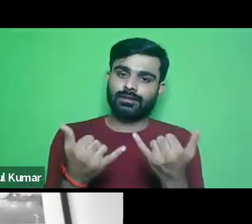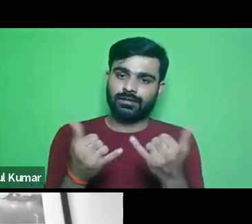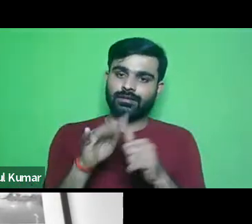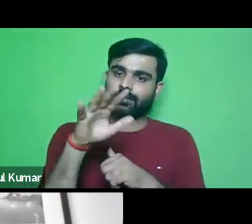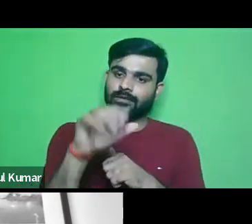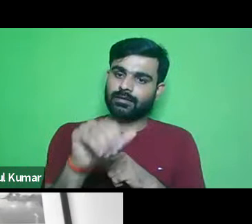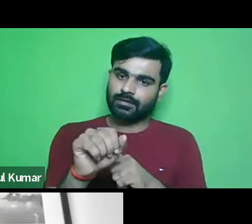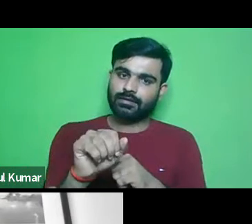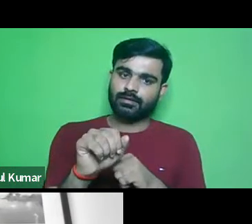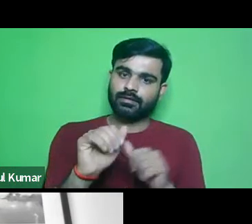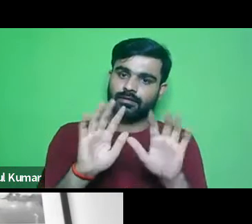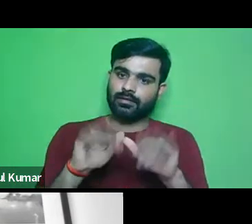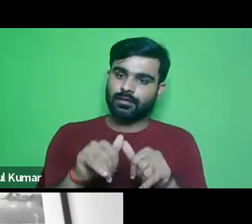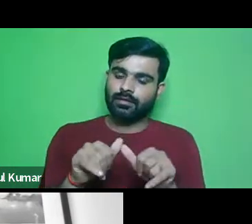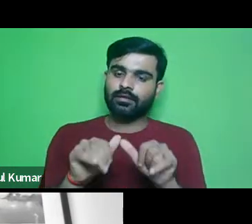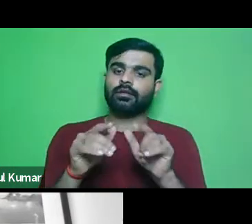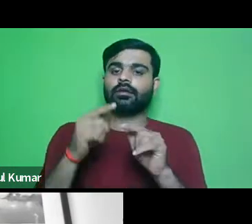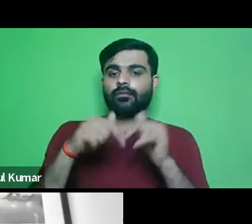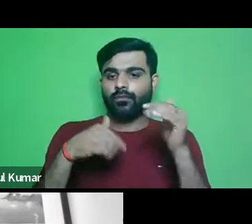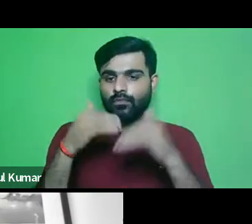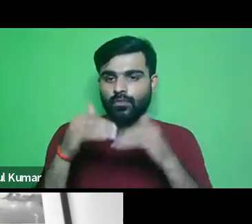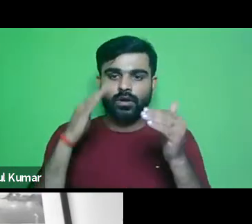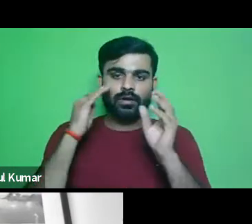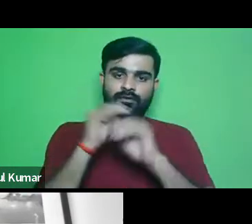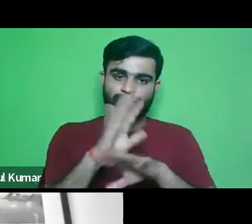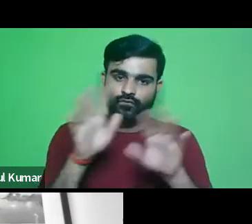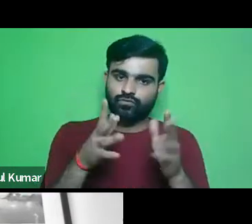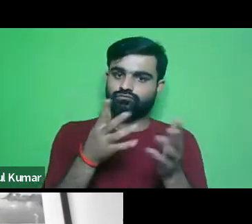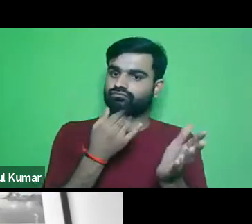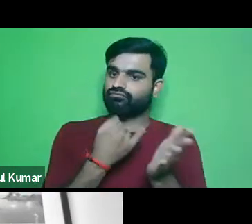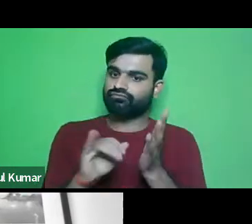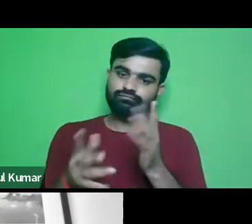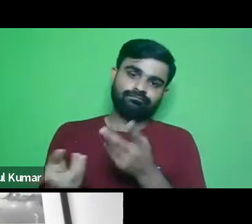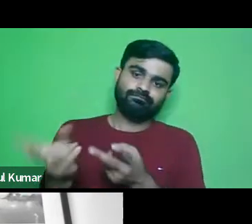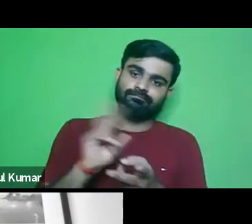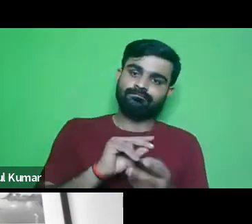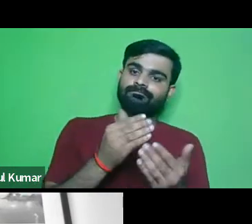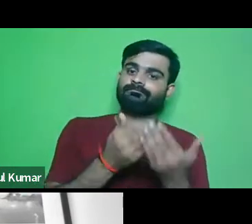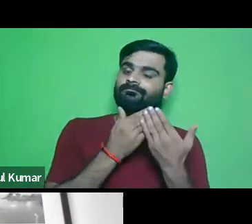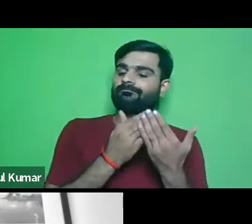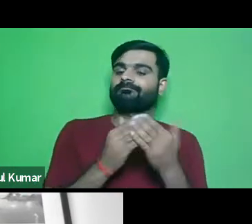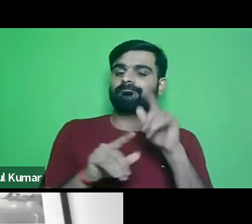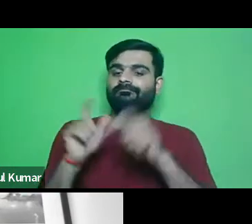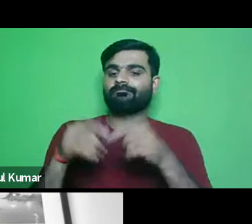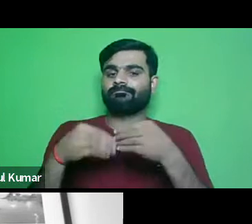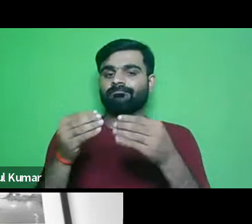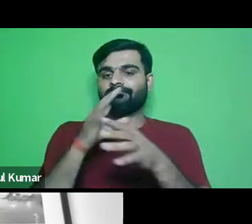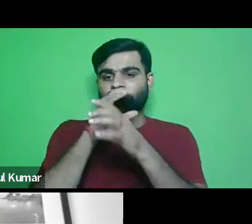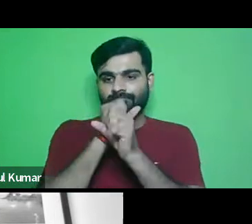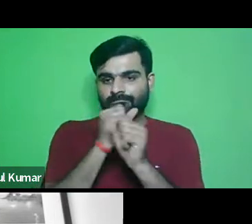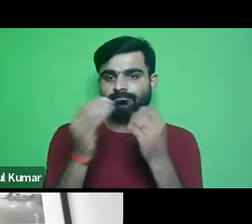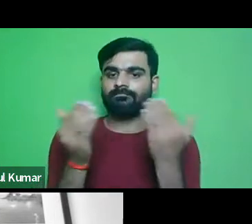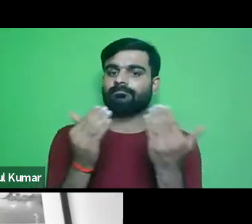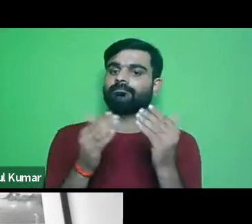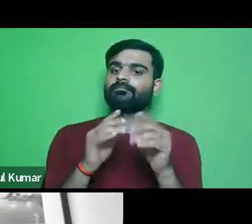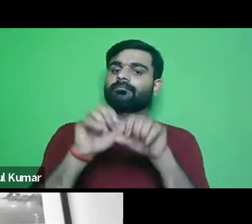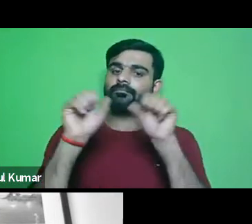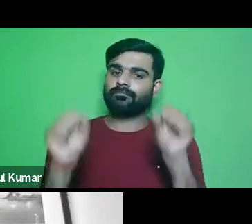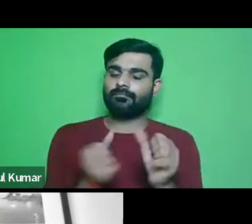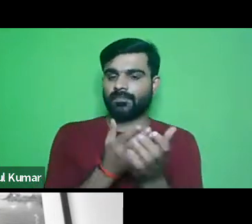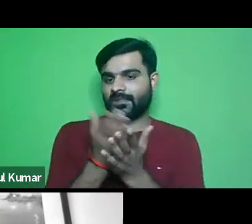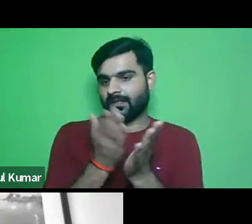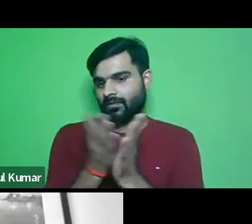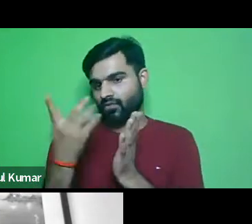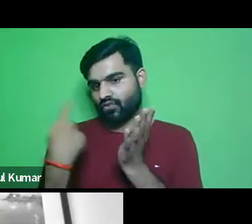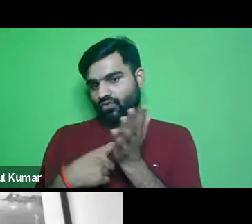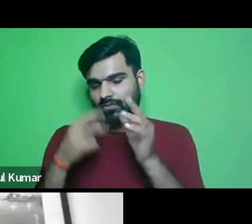access to Aadhaar voter ID linked information and thus can reverse possible safeguards offered by the secret ballot system. Is there a way to